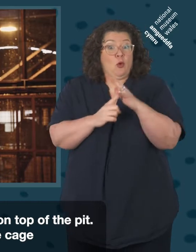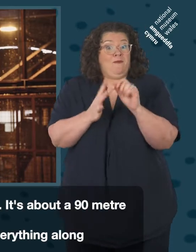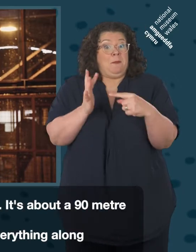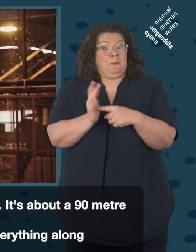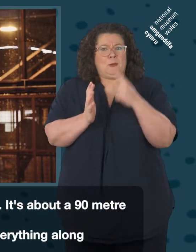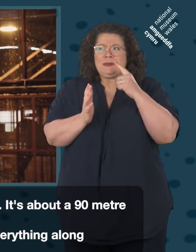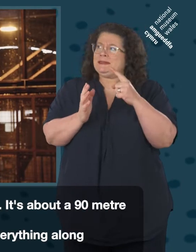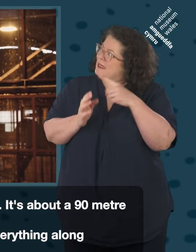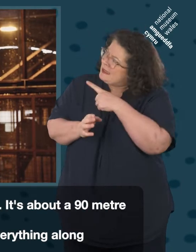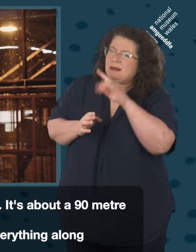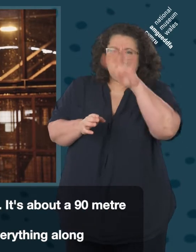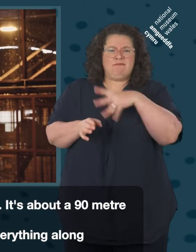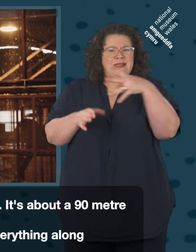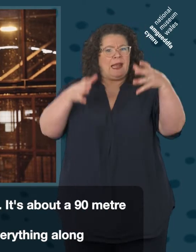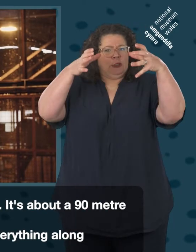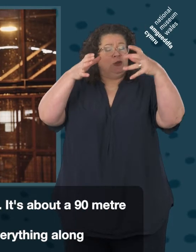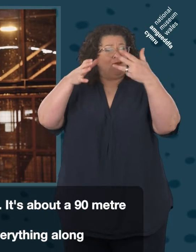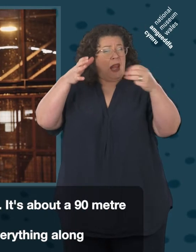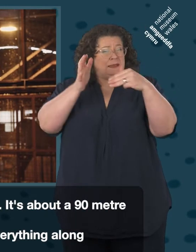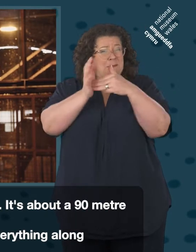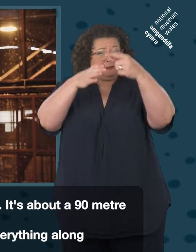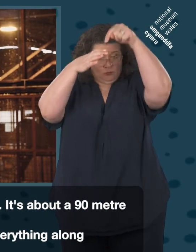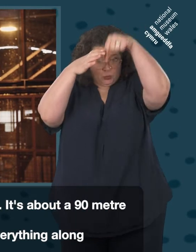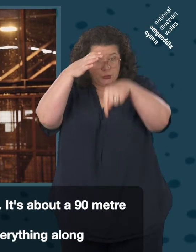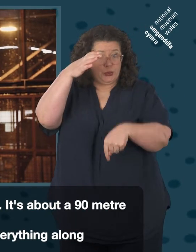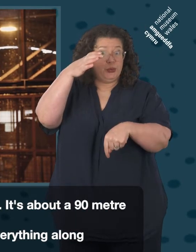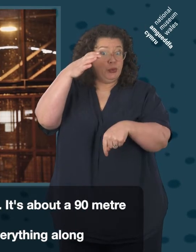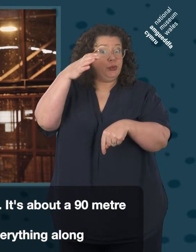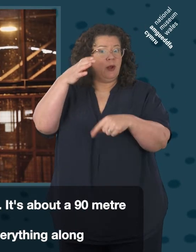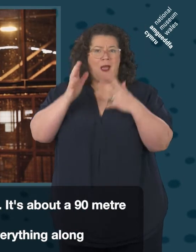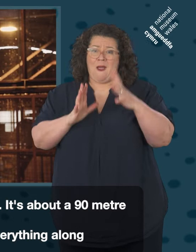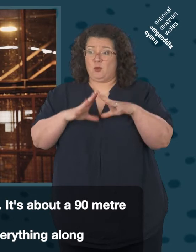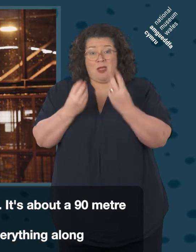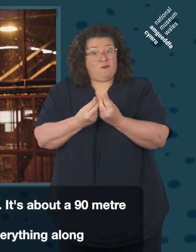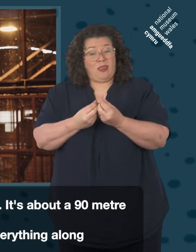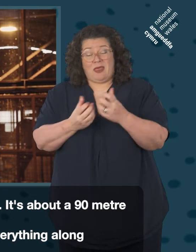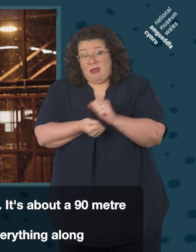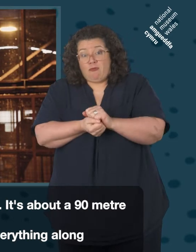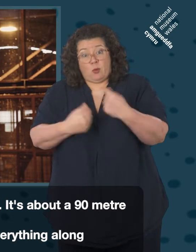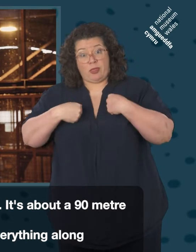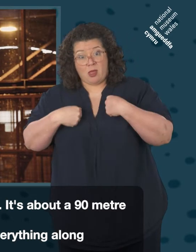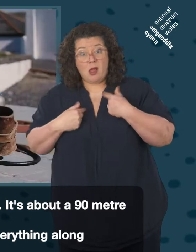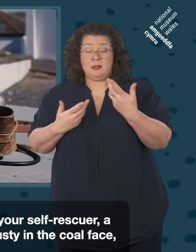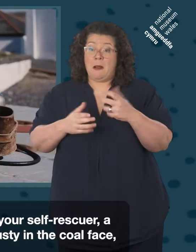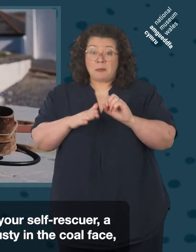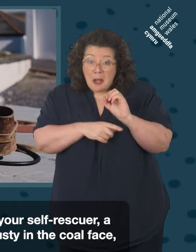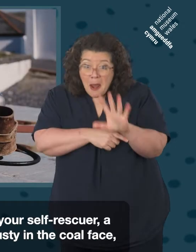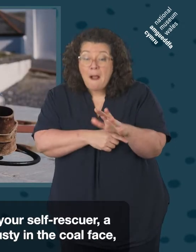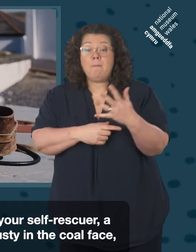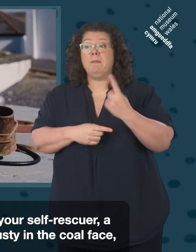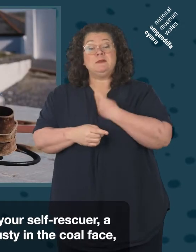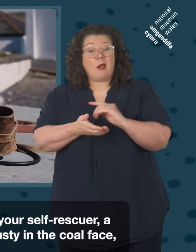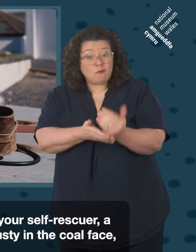is the cage, which will take me underground. And it's about a 90-metre drop. Now, we have to carry everything along with